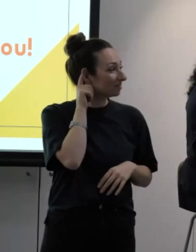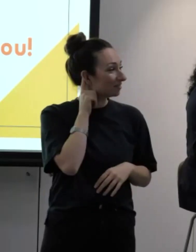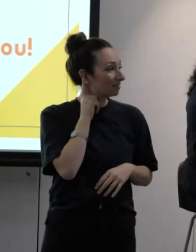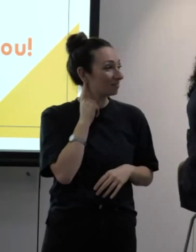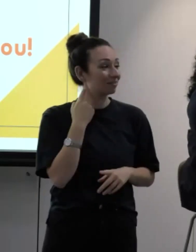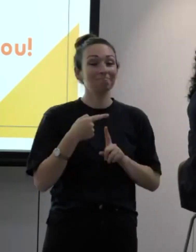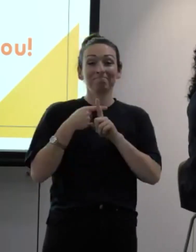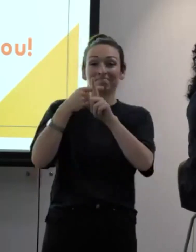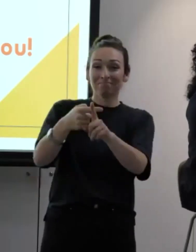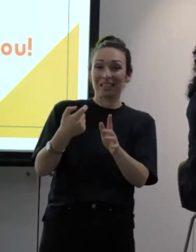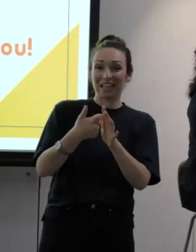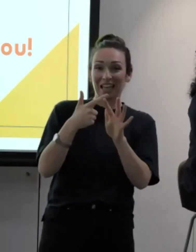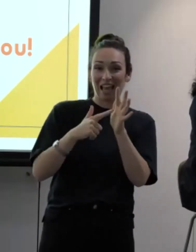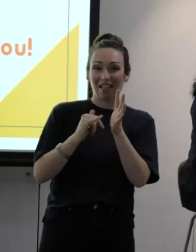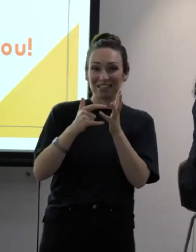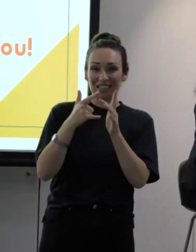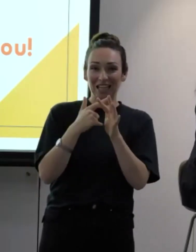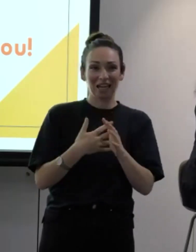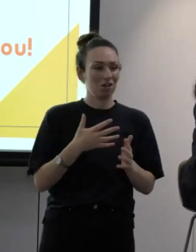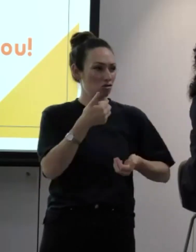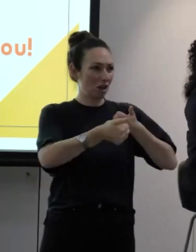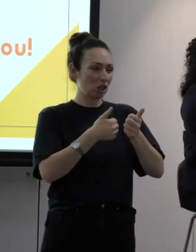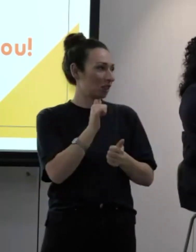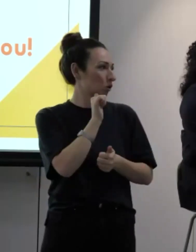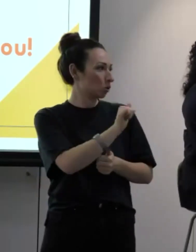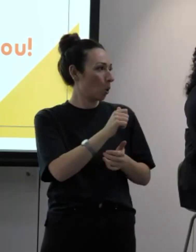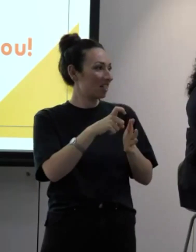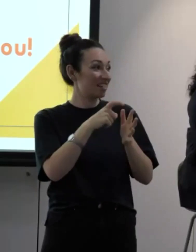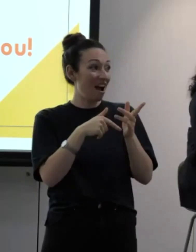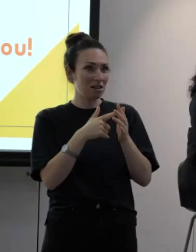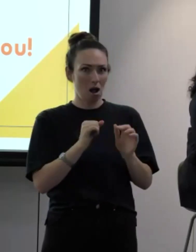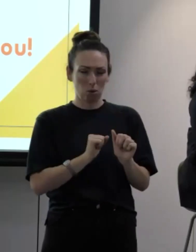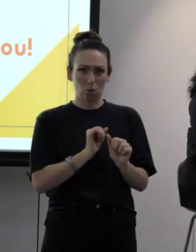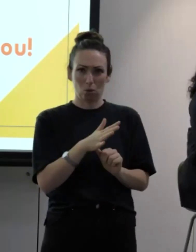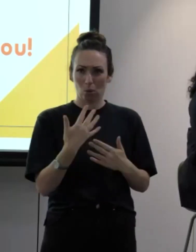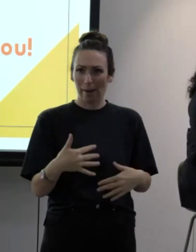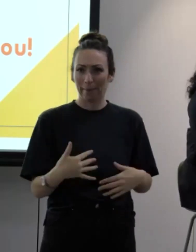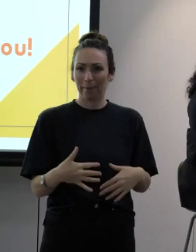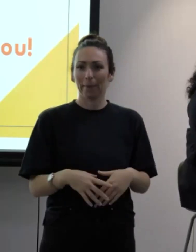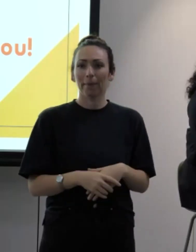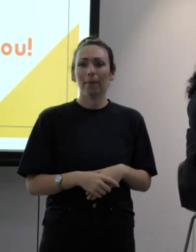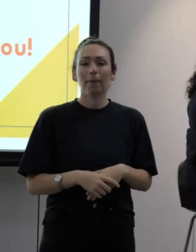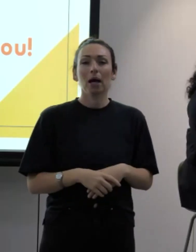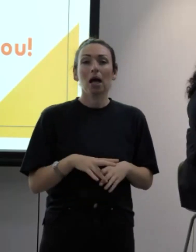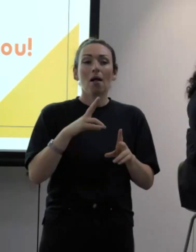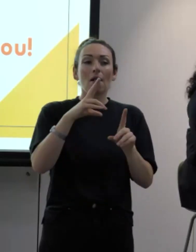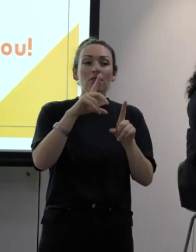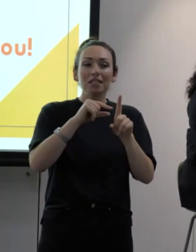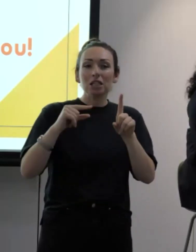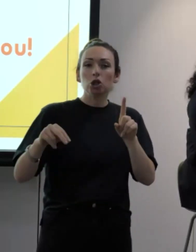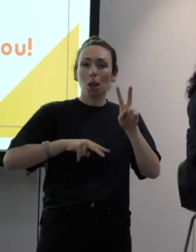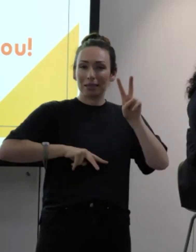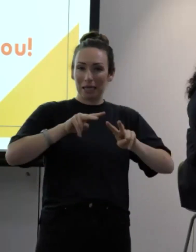for Kelsie here. Congratulations on the data. It's fantastic. Digital assessment